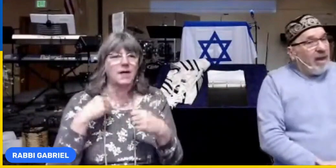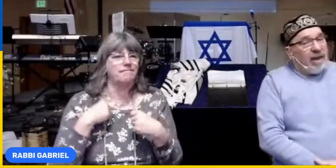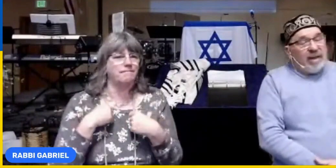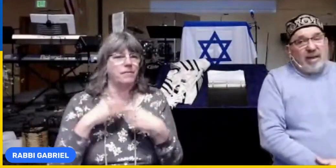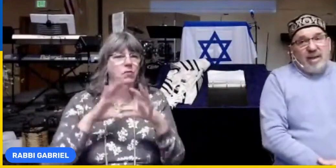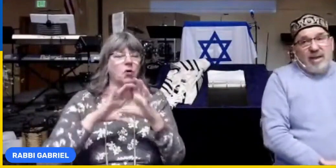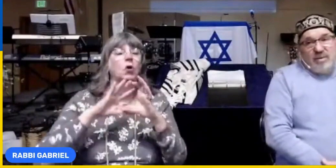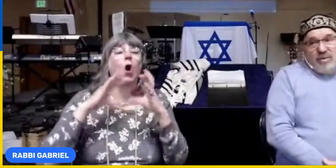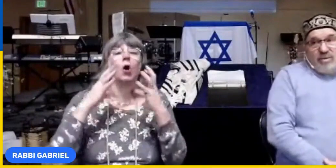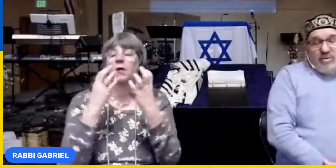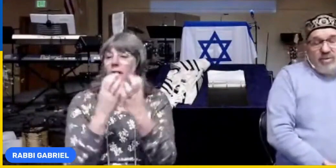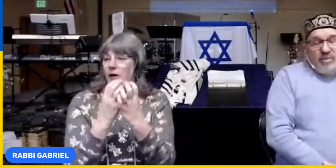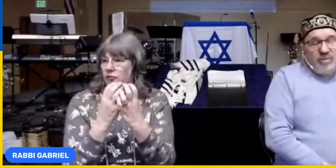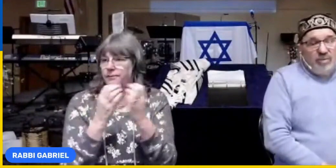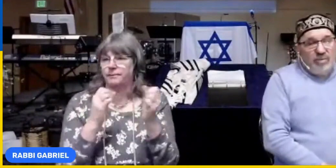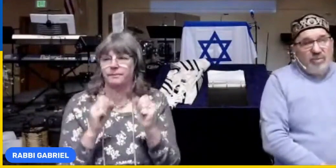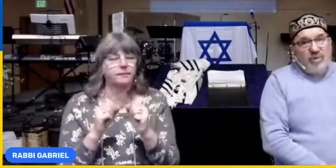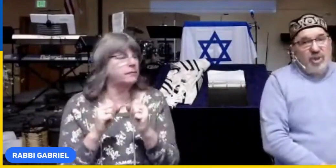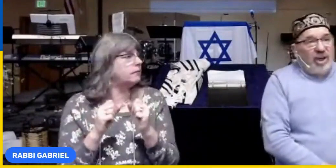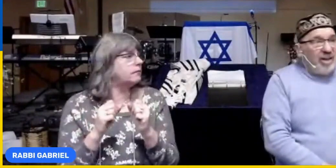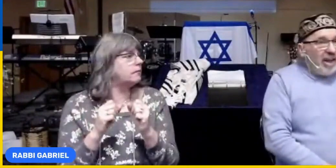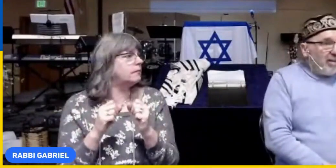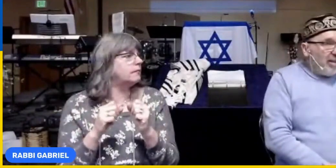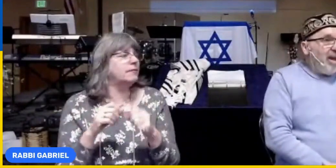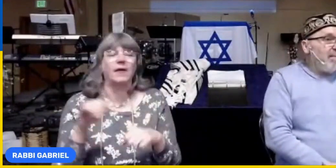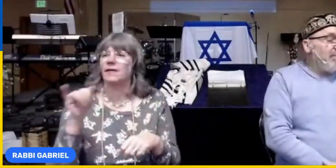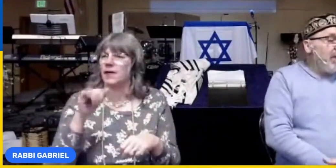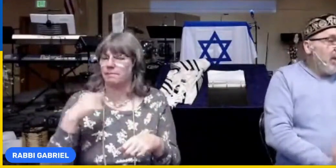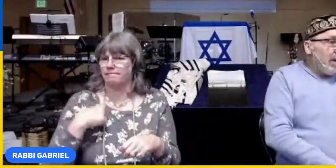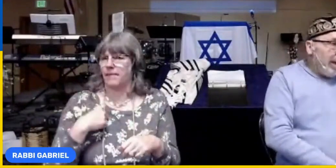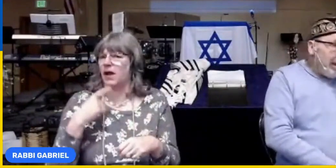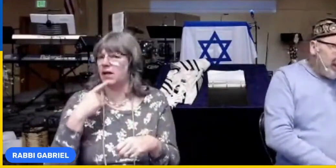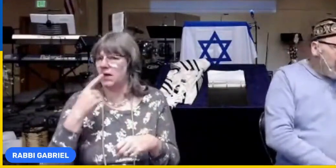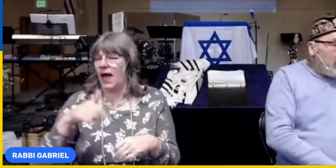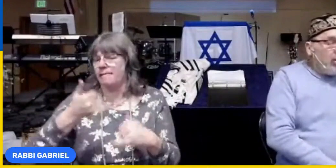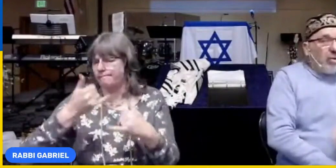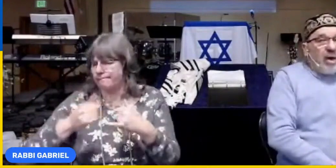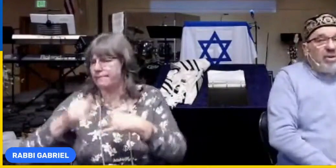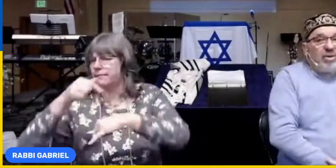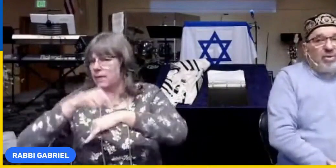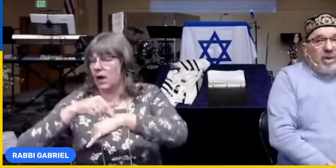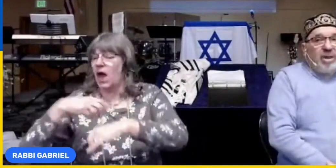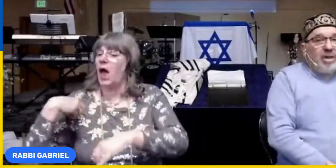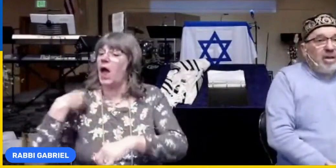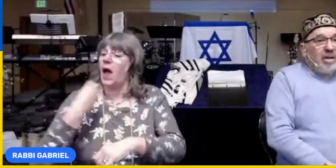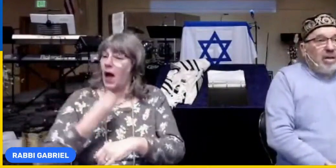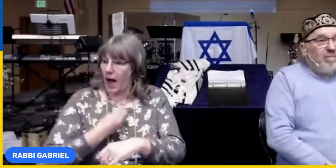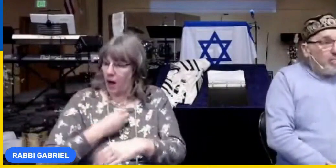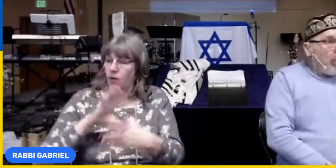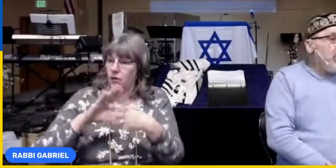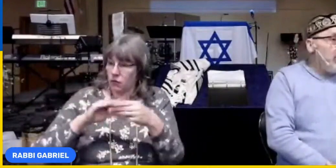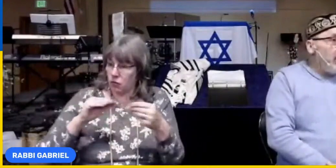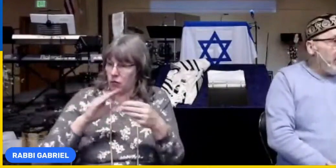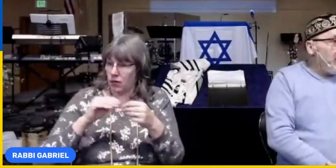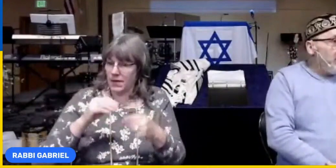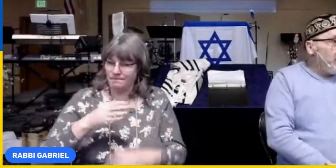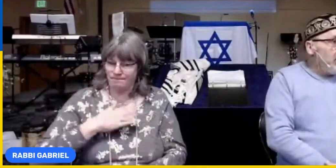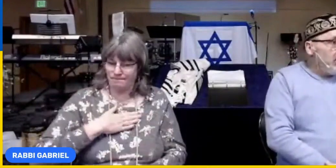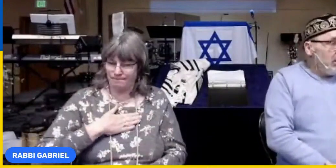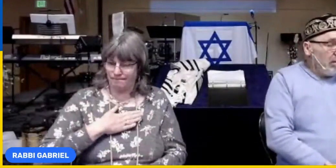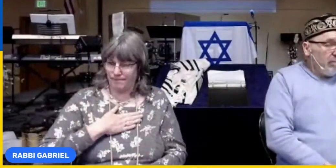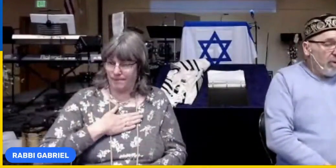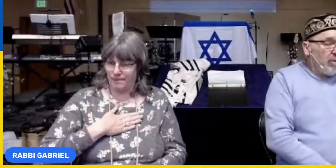congregation, and like I shared last time, it is also our story